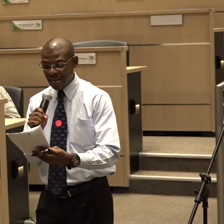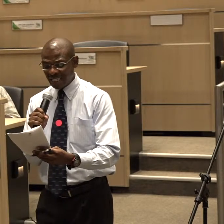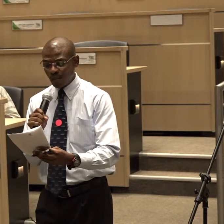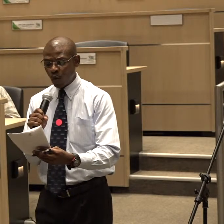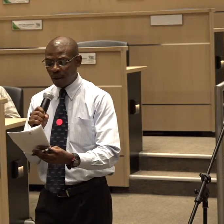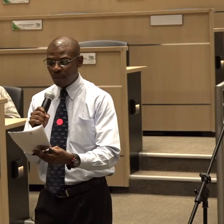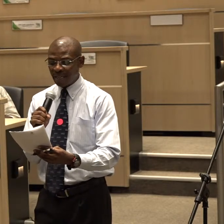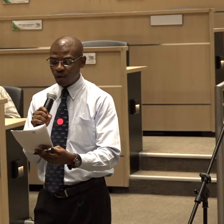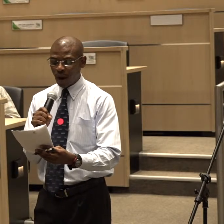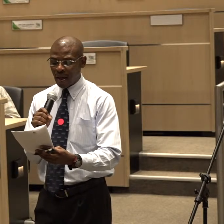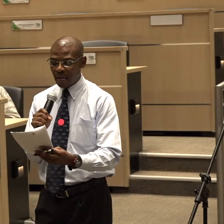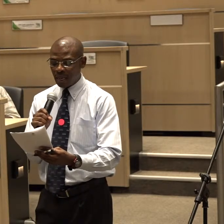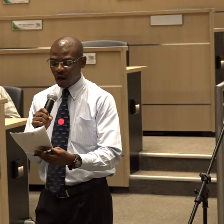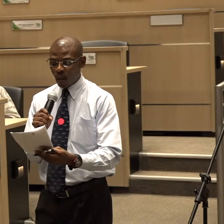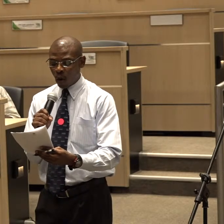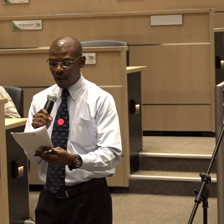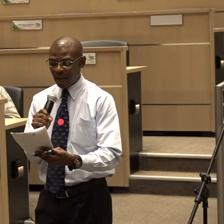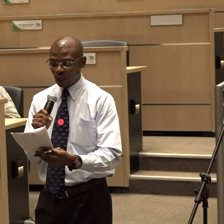foreign